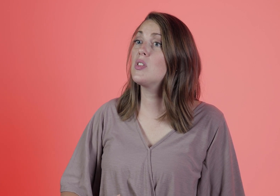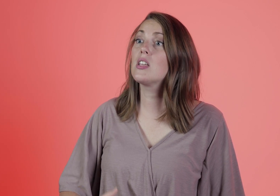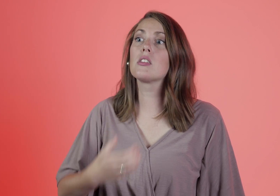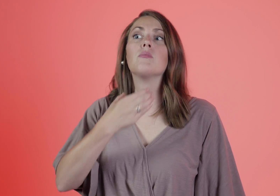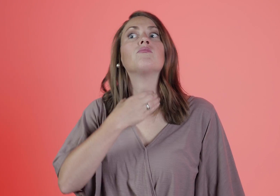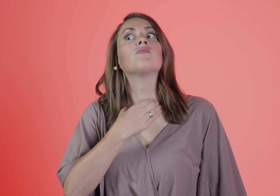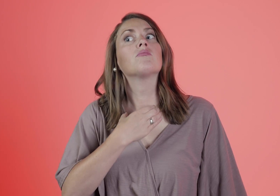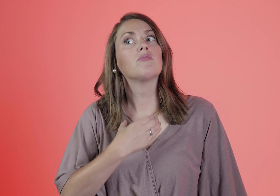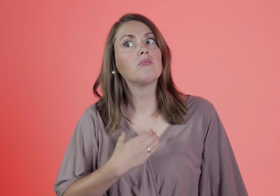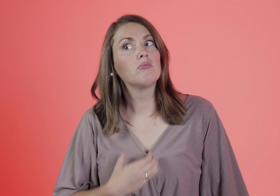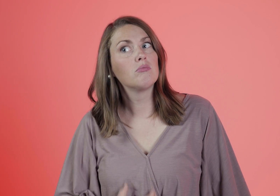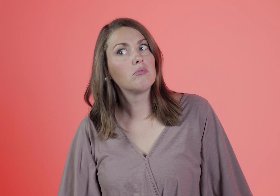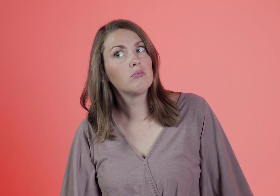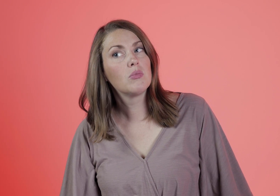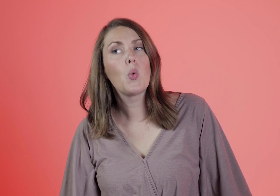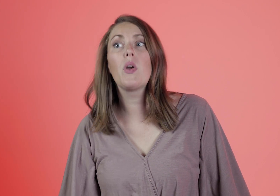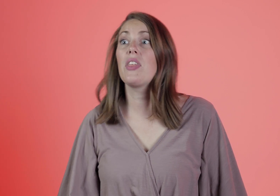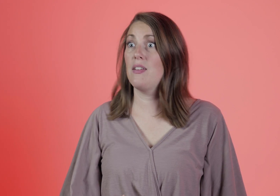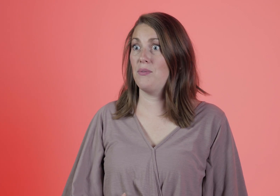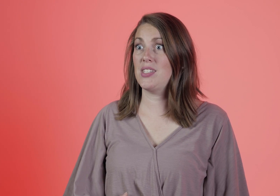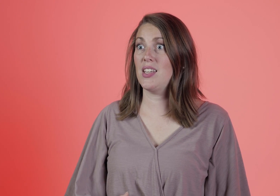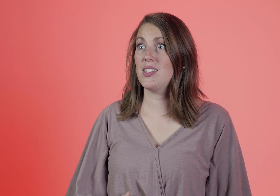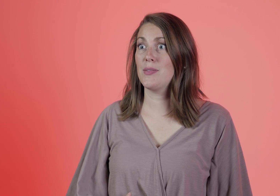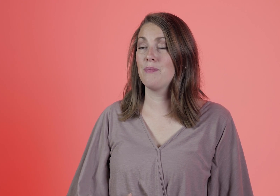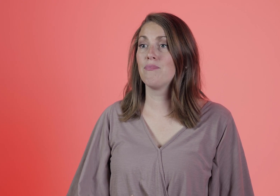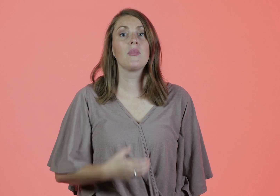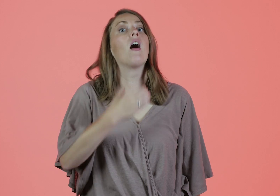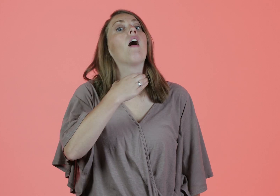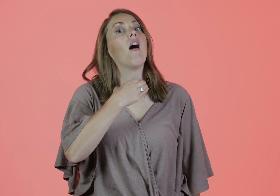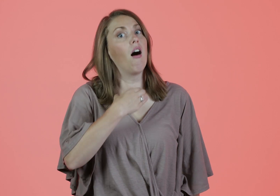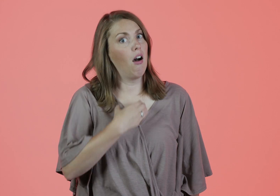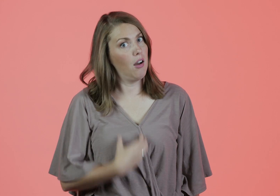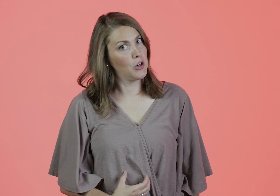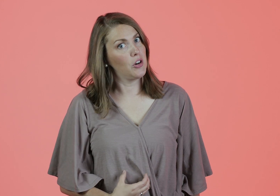this with emphasis. Hungry.